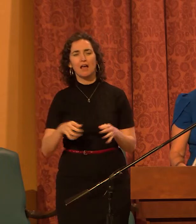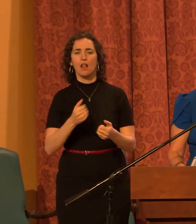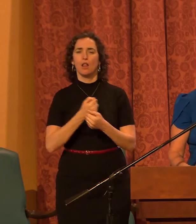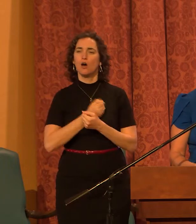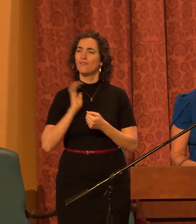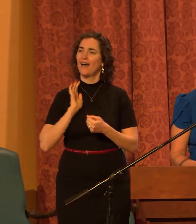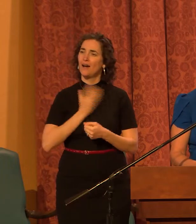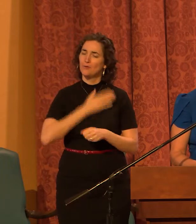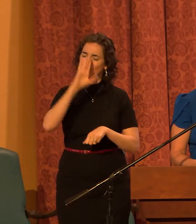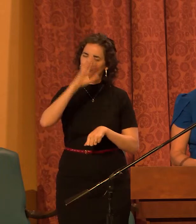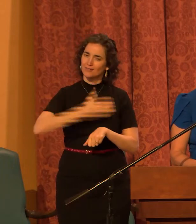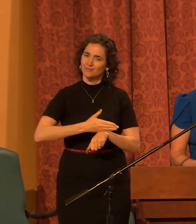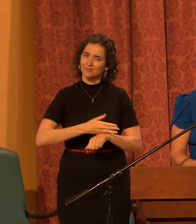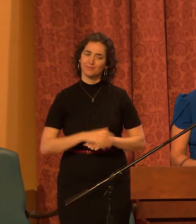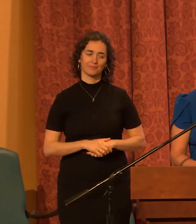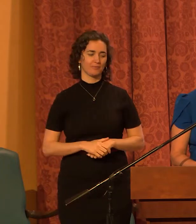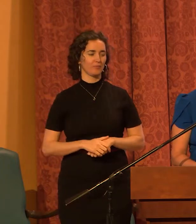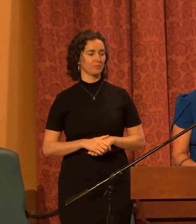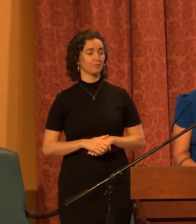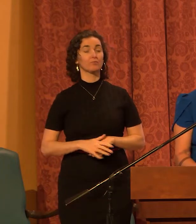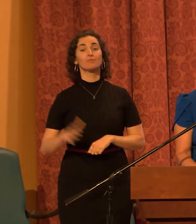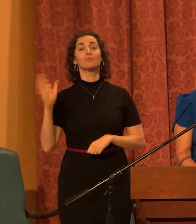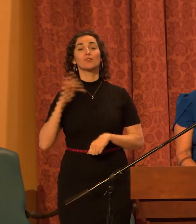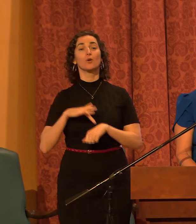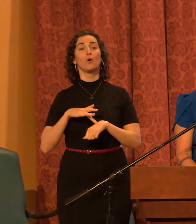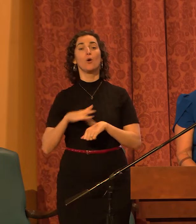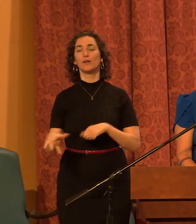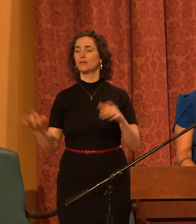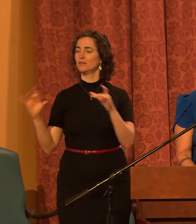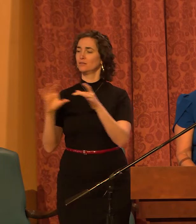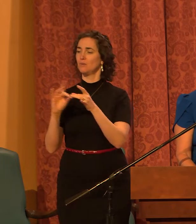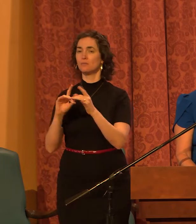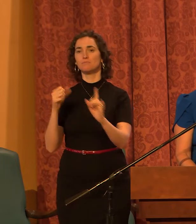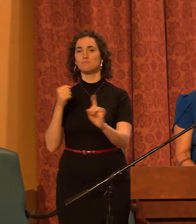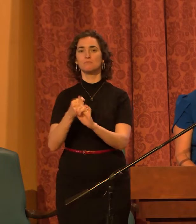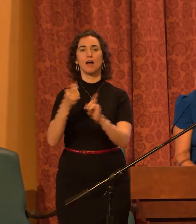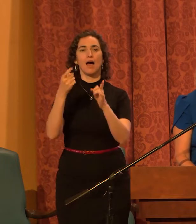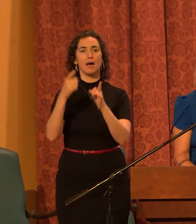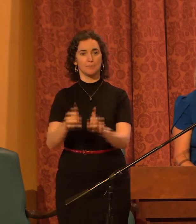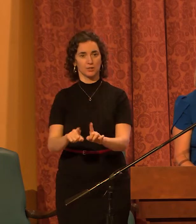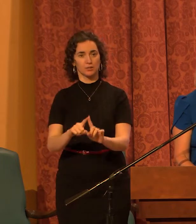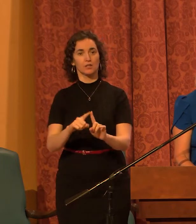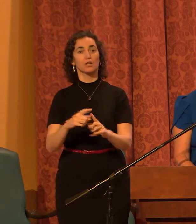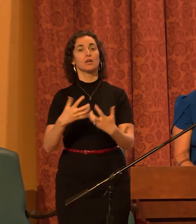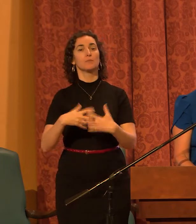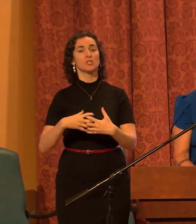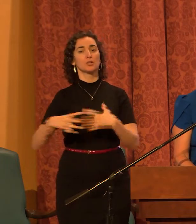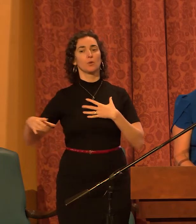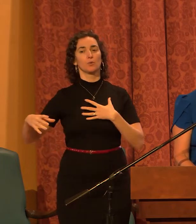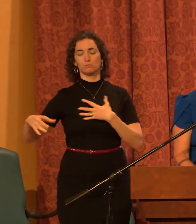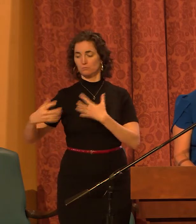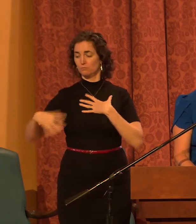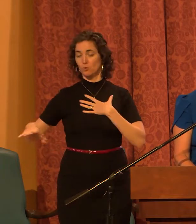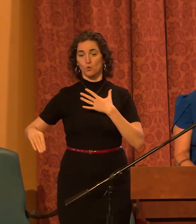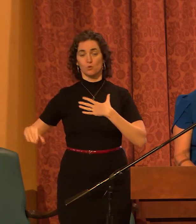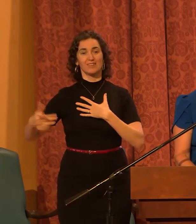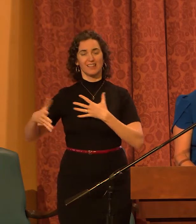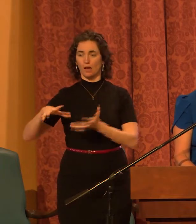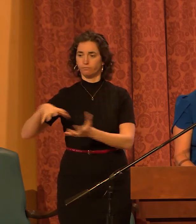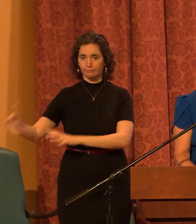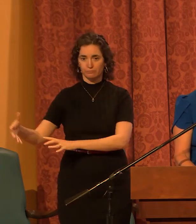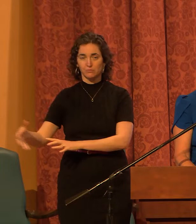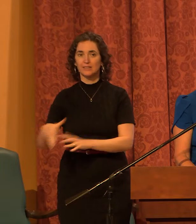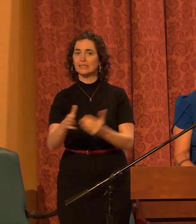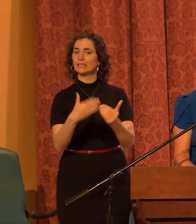love our son. Earlier, you heard a reference to the incident surrounding the failure of the ventilator. It was a day our son